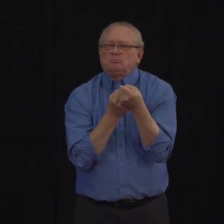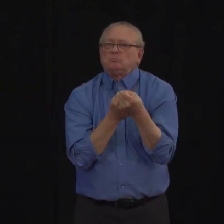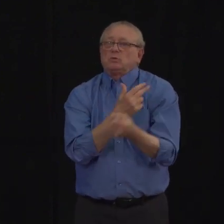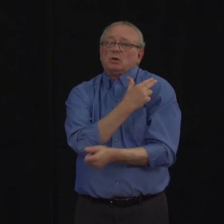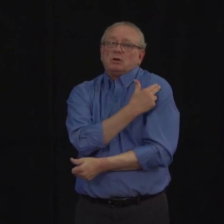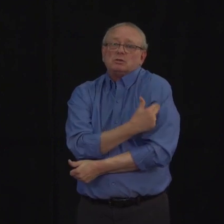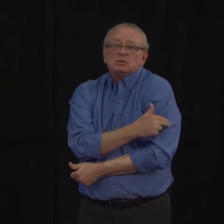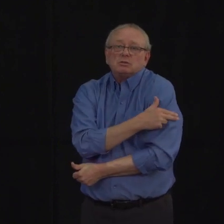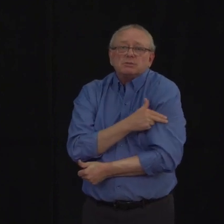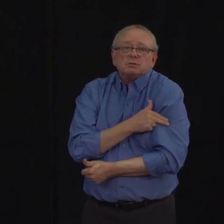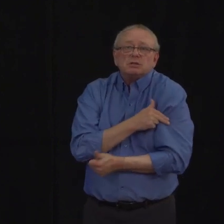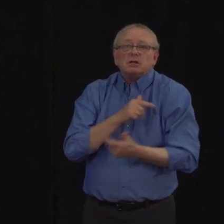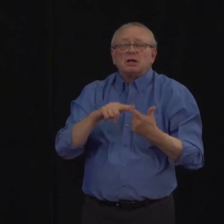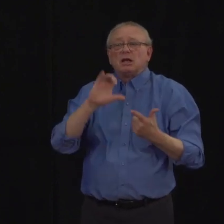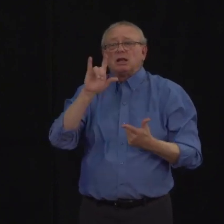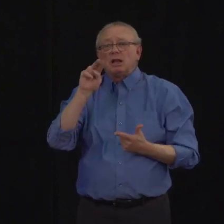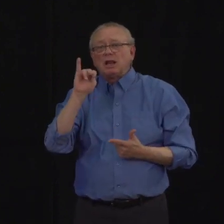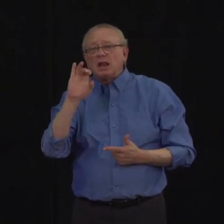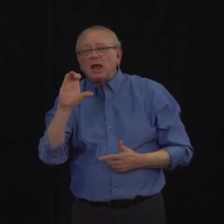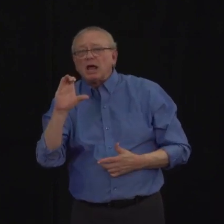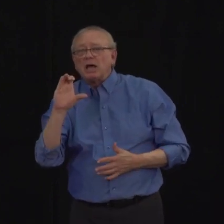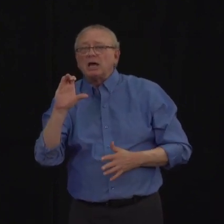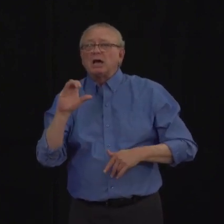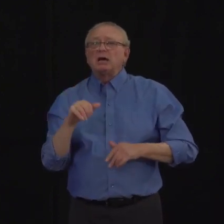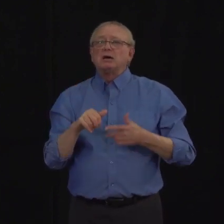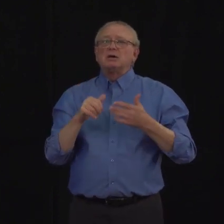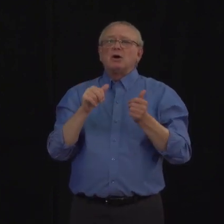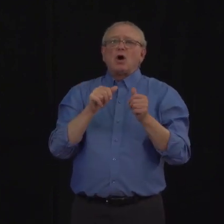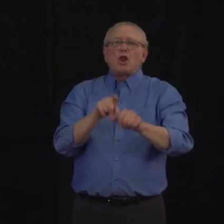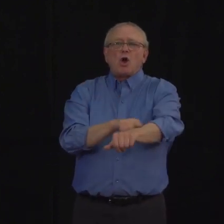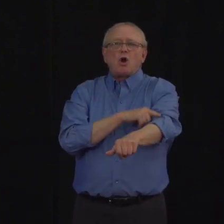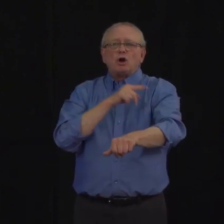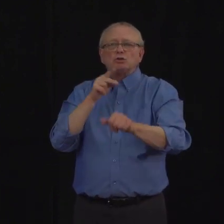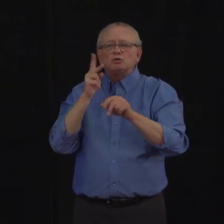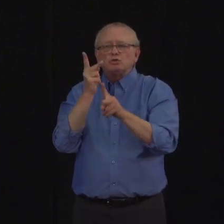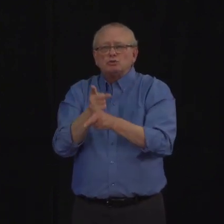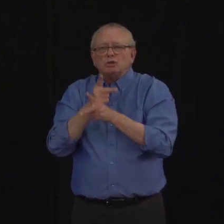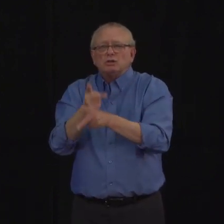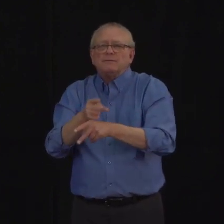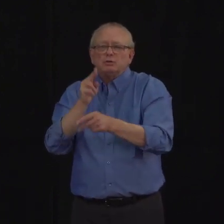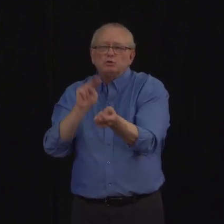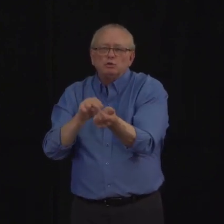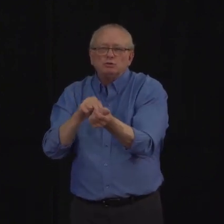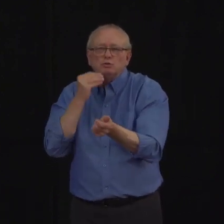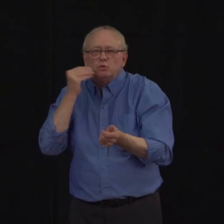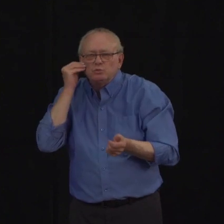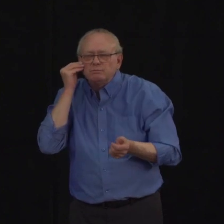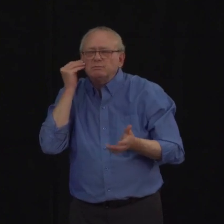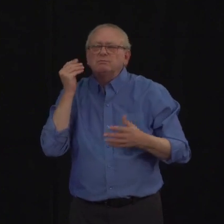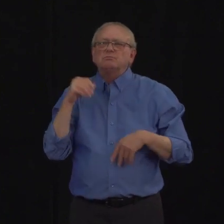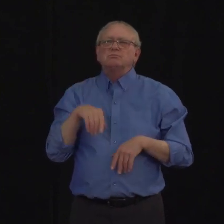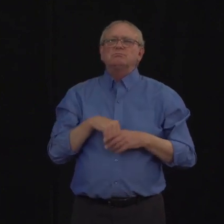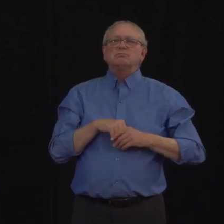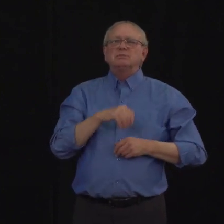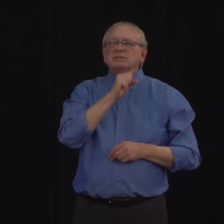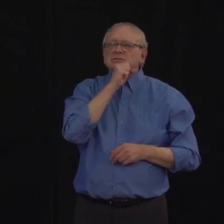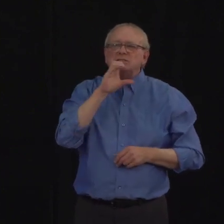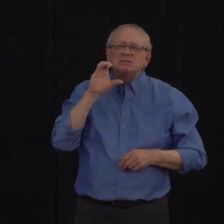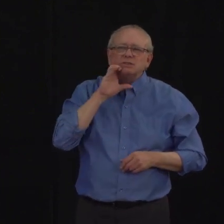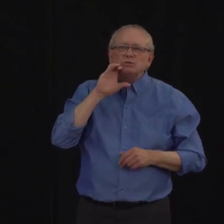care facilities, supportive living facilities, and home care services, which are operated or contracted by Alberta Health